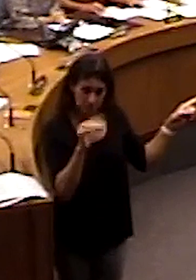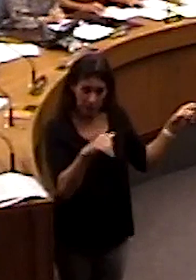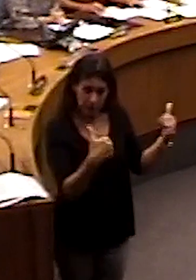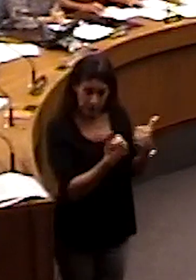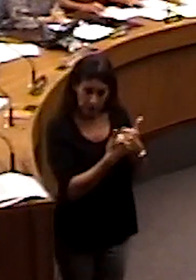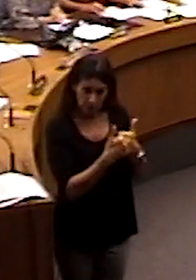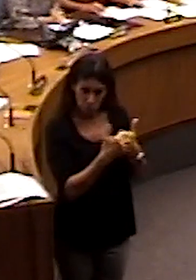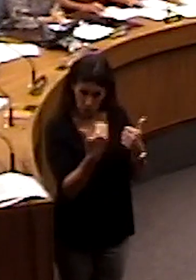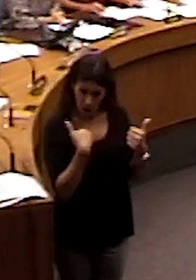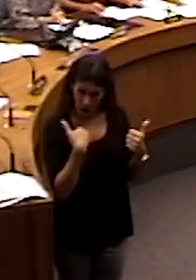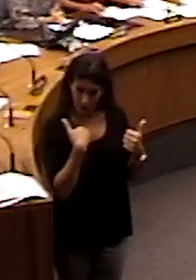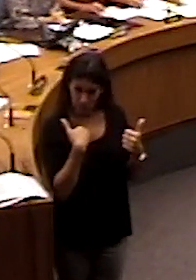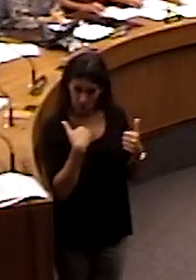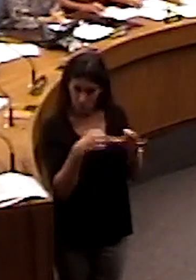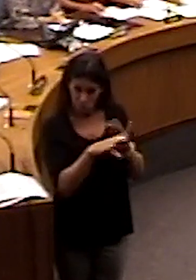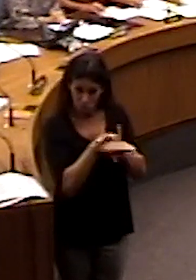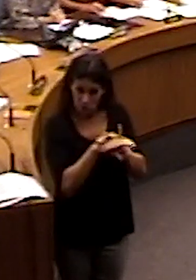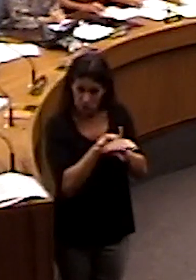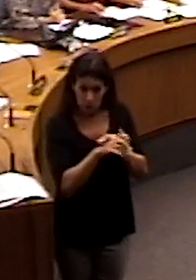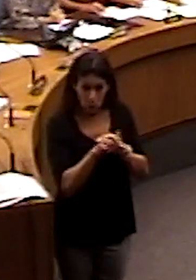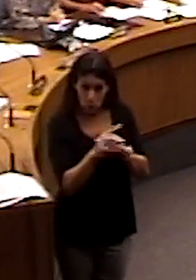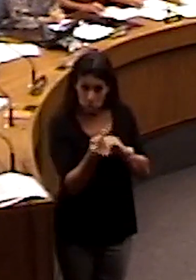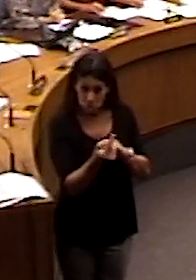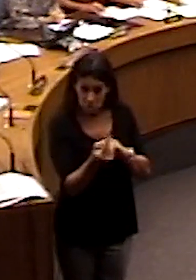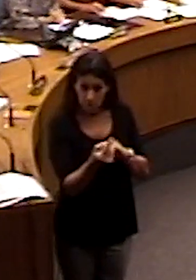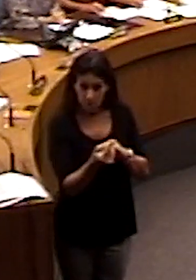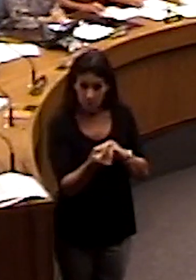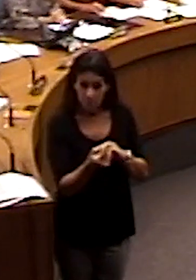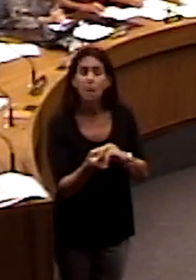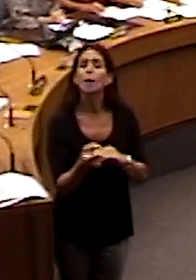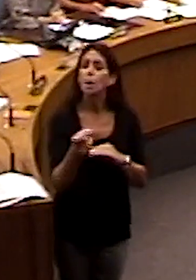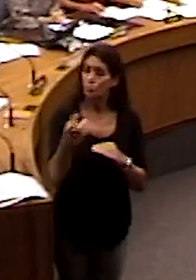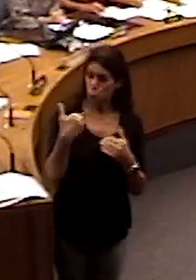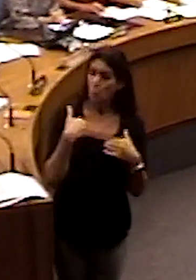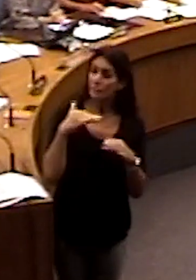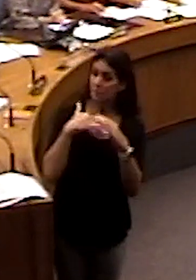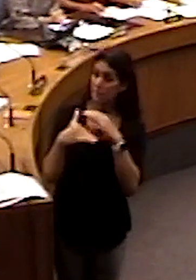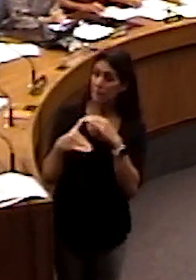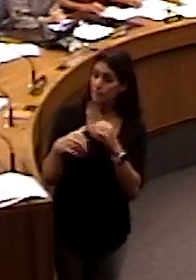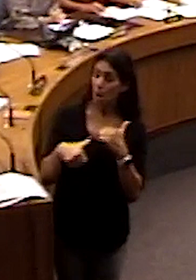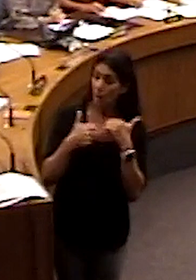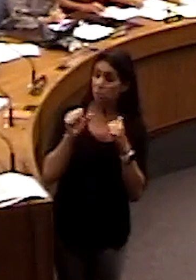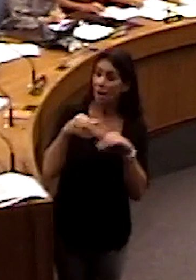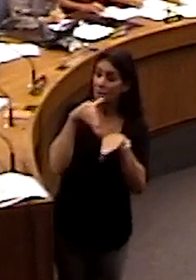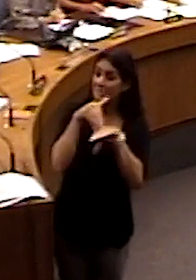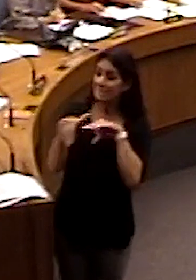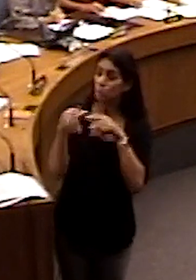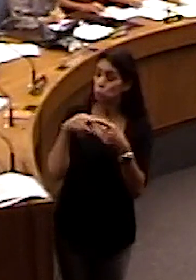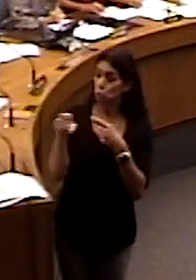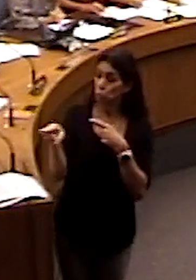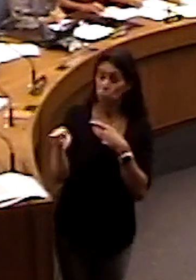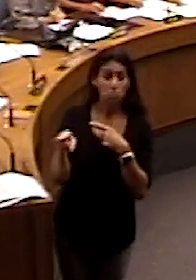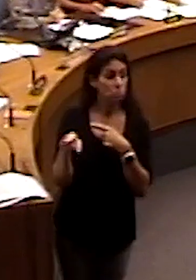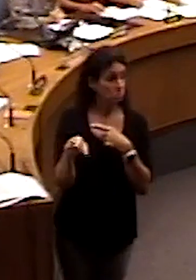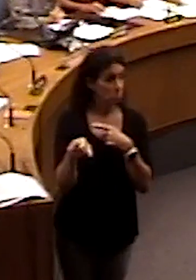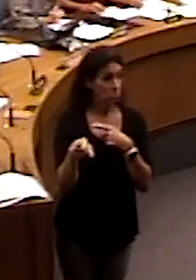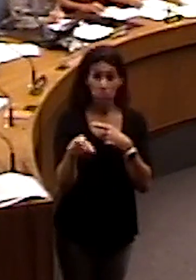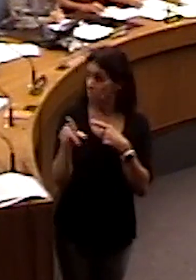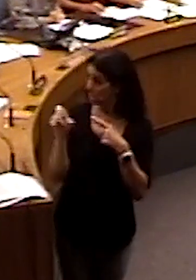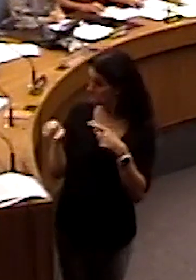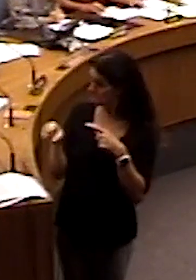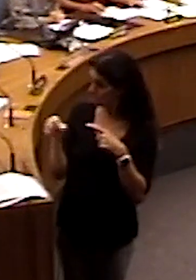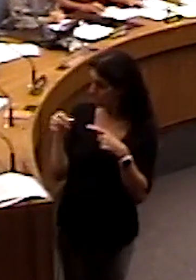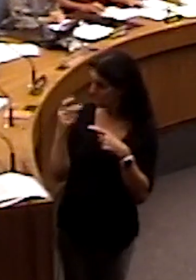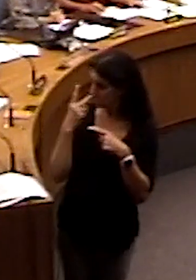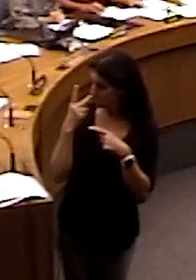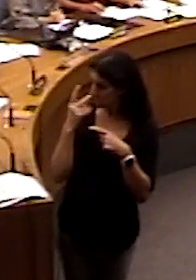an email address or somewhere I can send it. I can definitely do that. That would be great to see. Yeah. Janice, is there? Can we have a spot that can